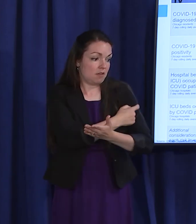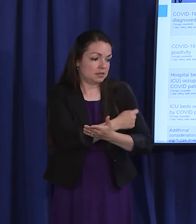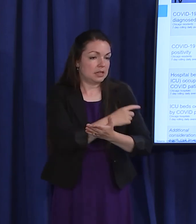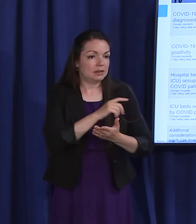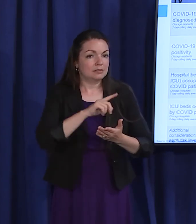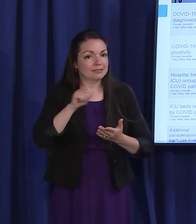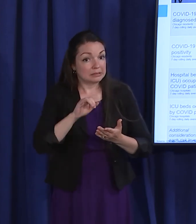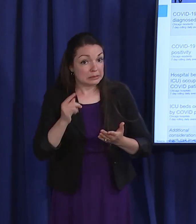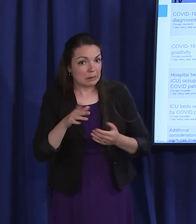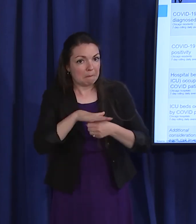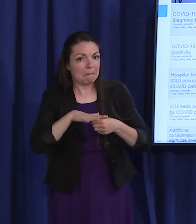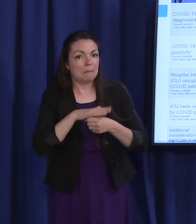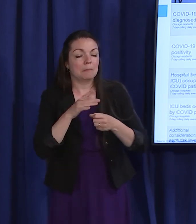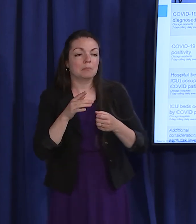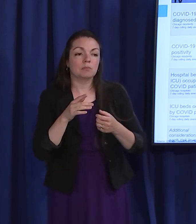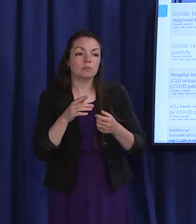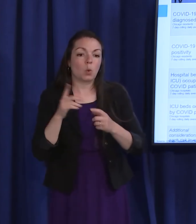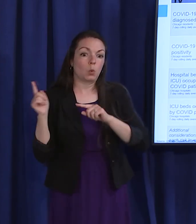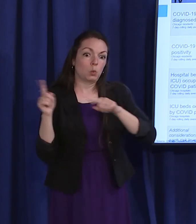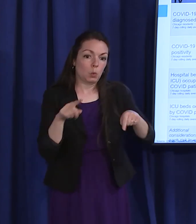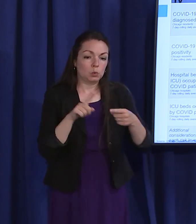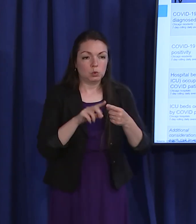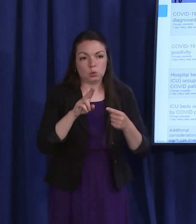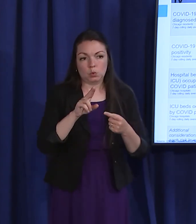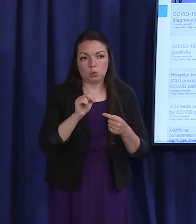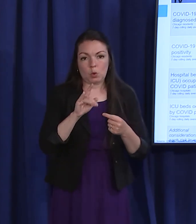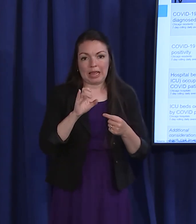was hugely successful in that. Like if you look at the